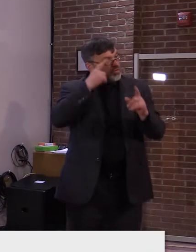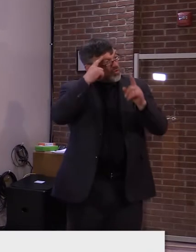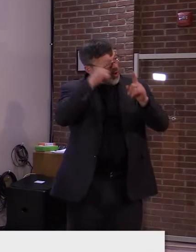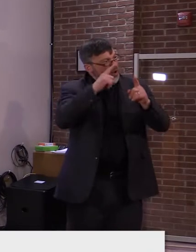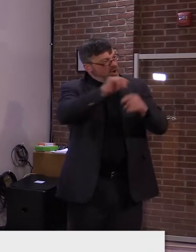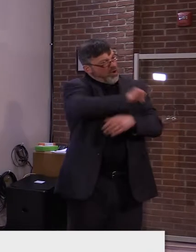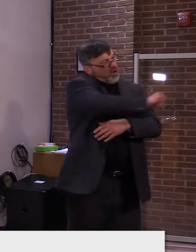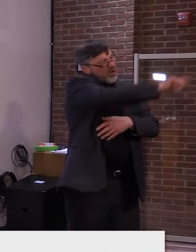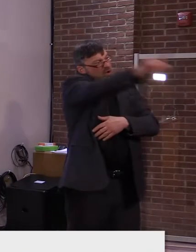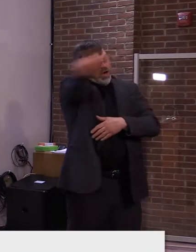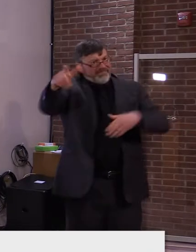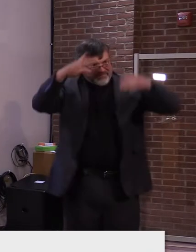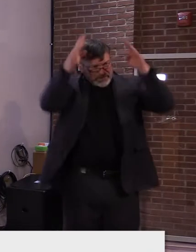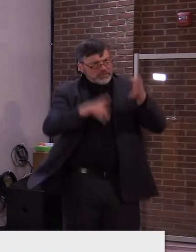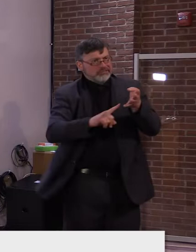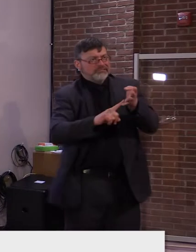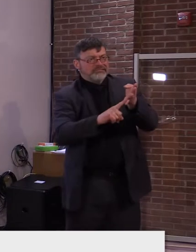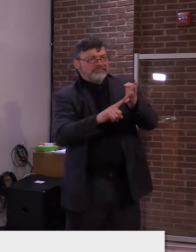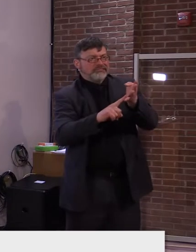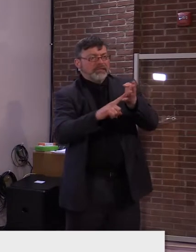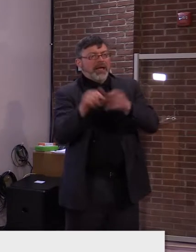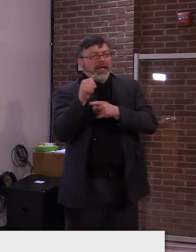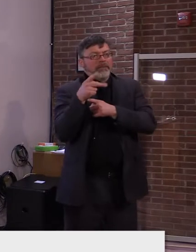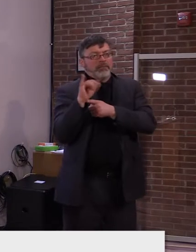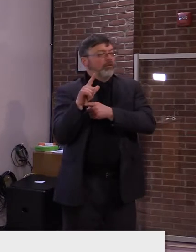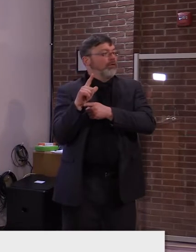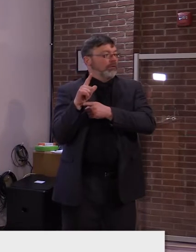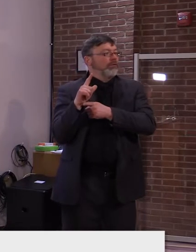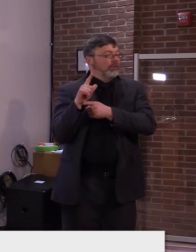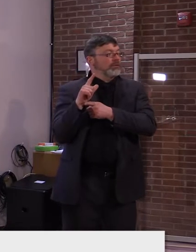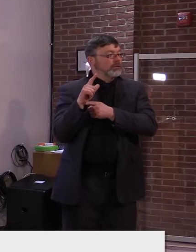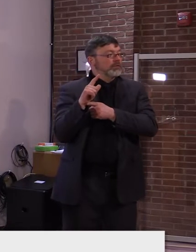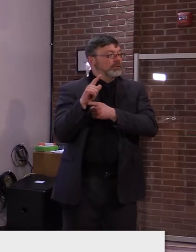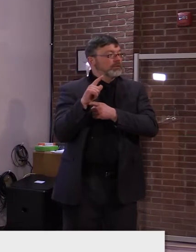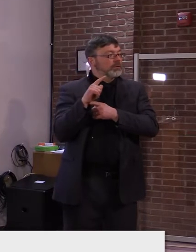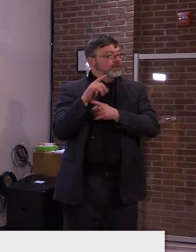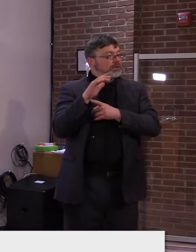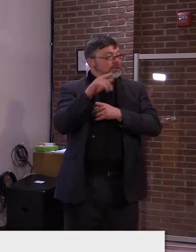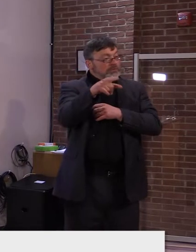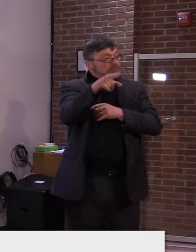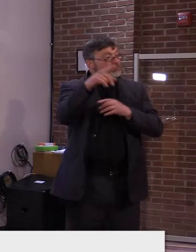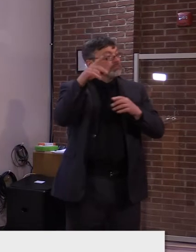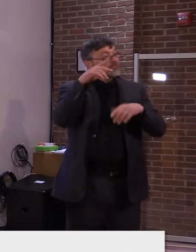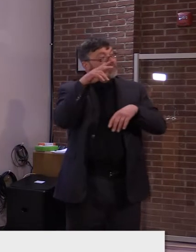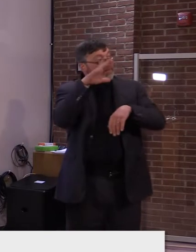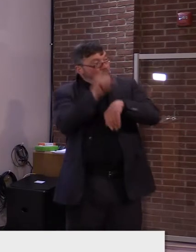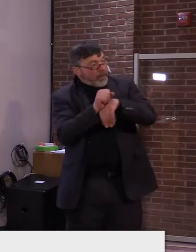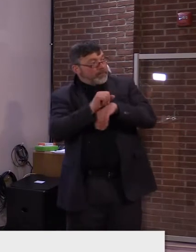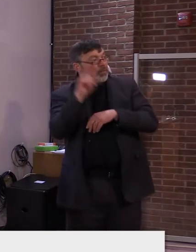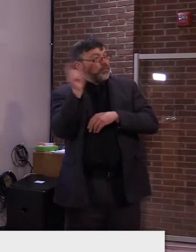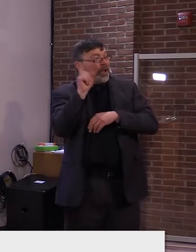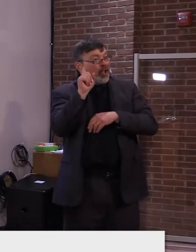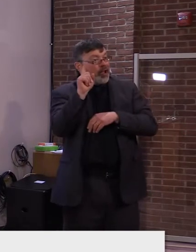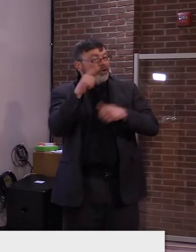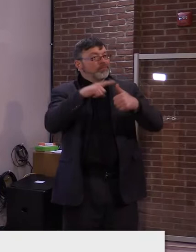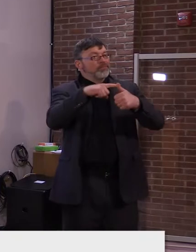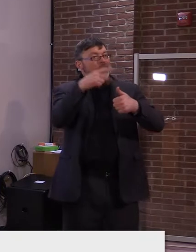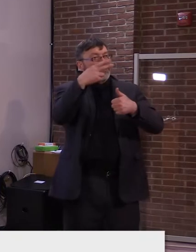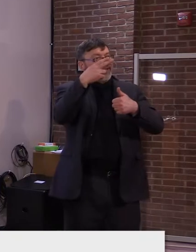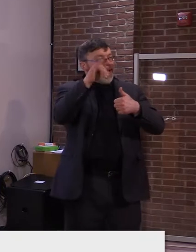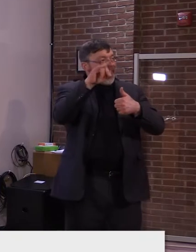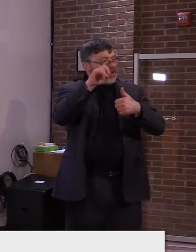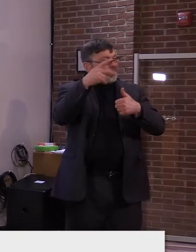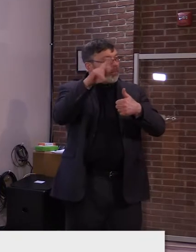are still available, and there are quite a few slots in Hyde Park, St. Albans, Grand